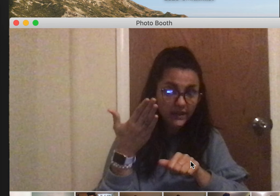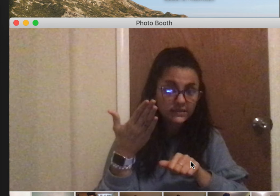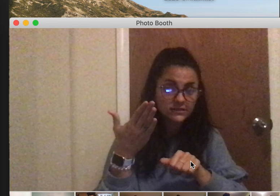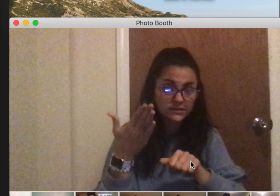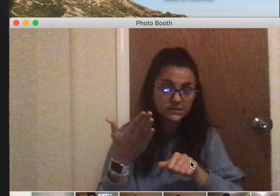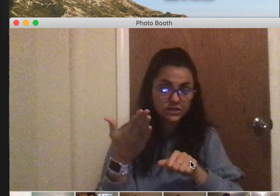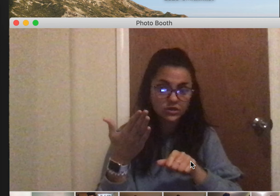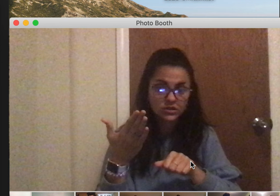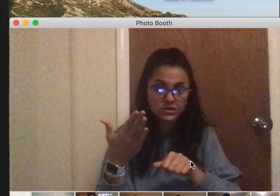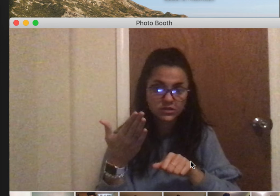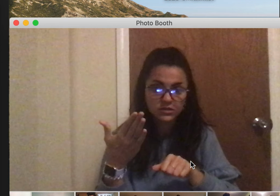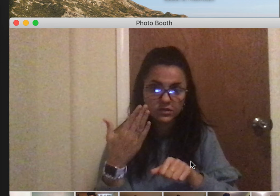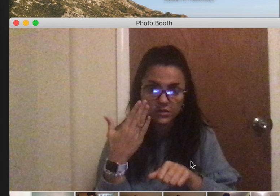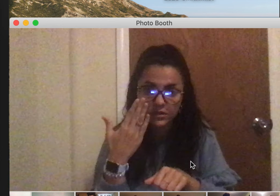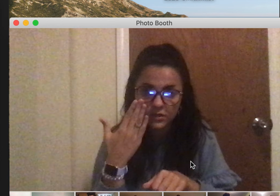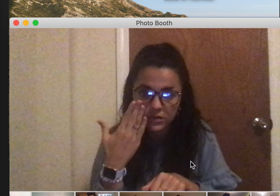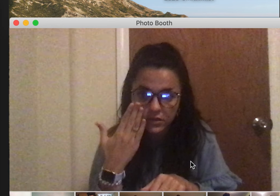final answer